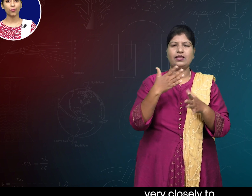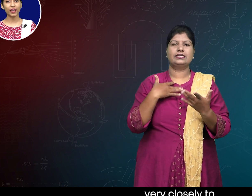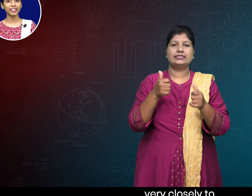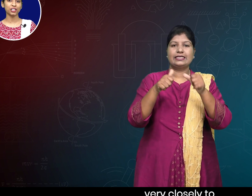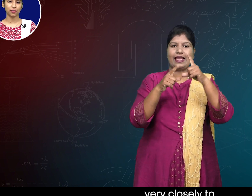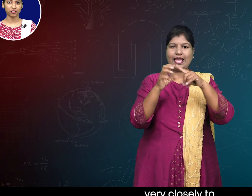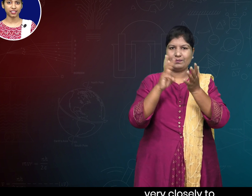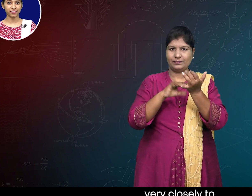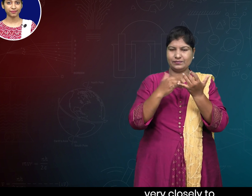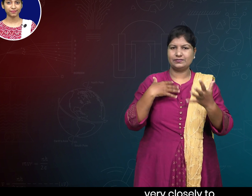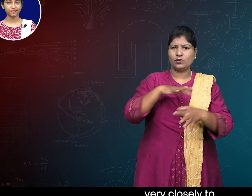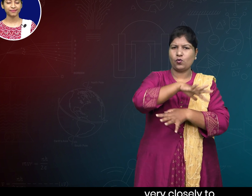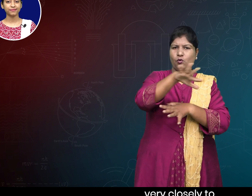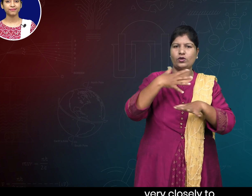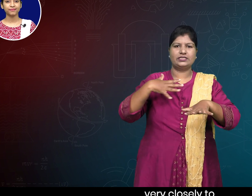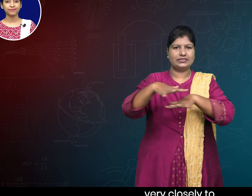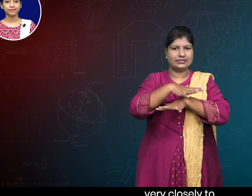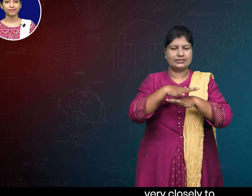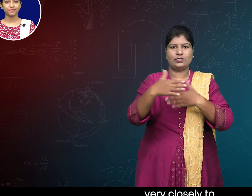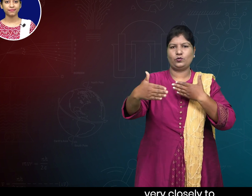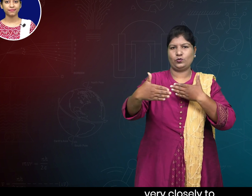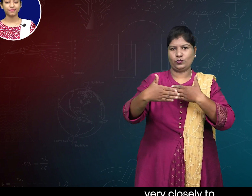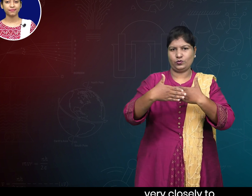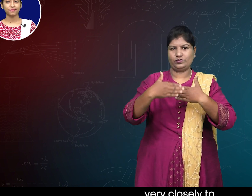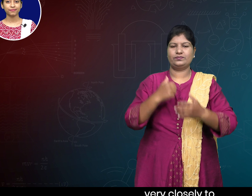arranged very closely.